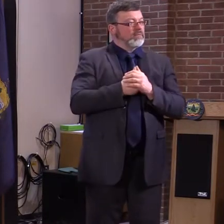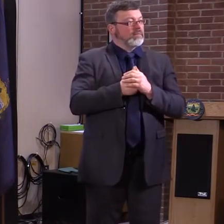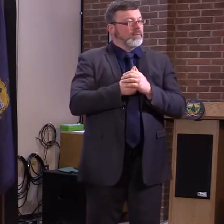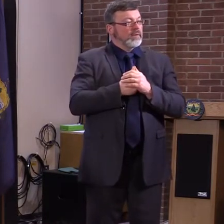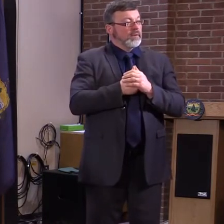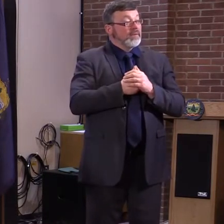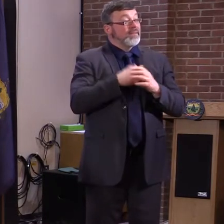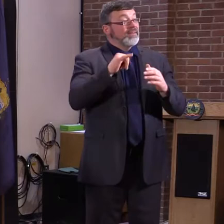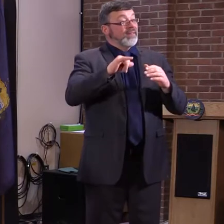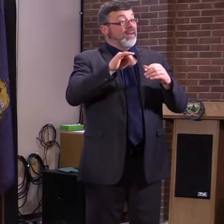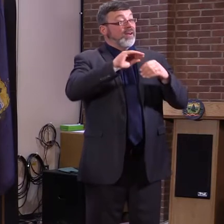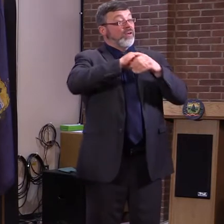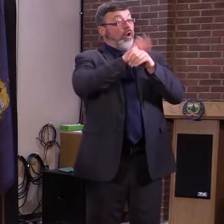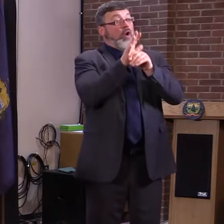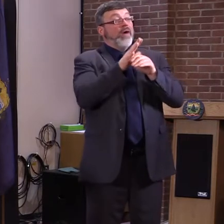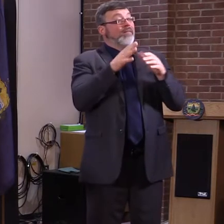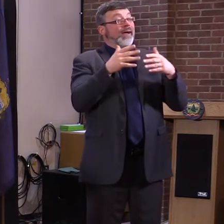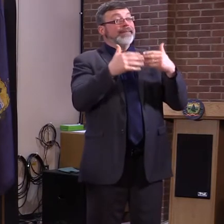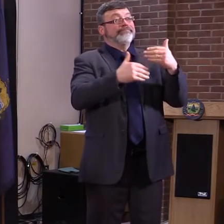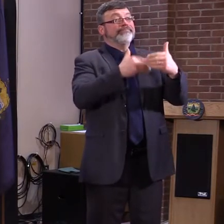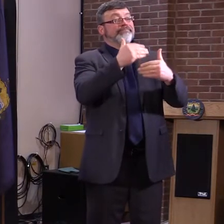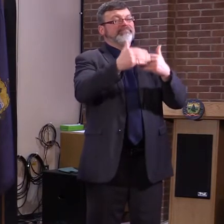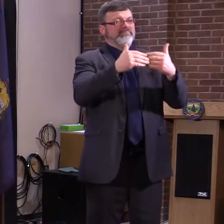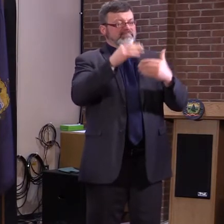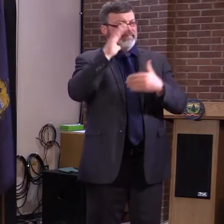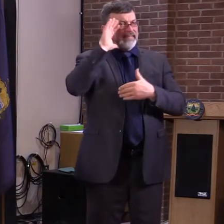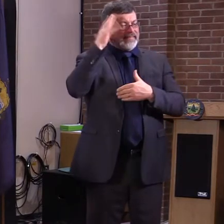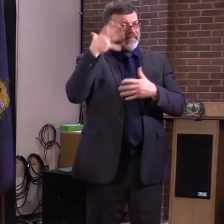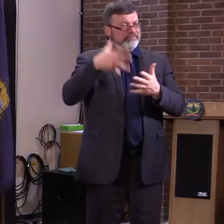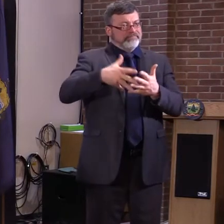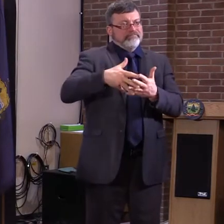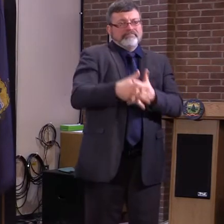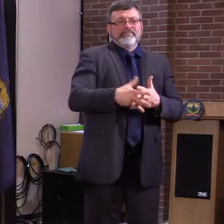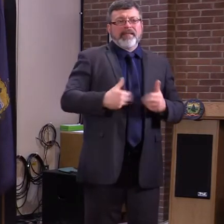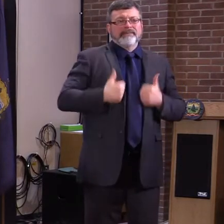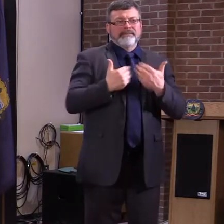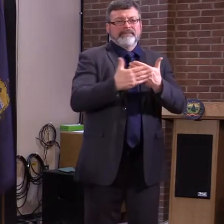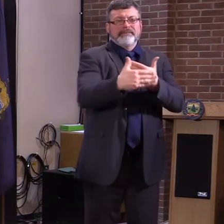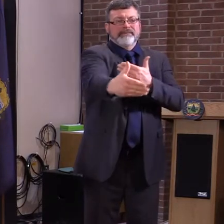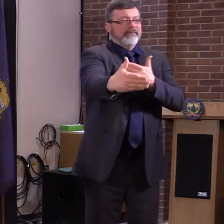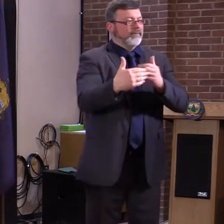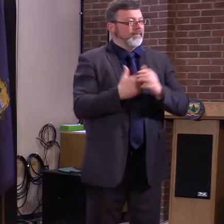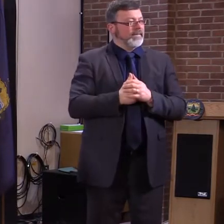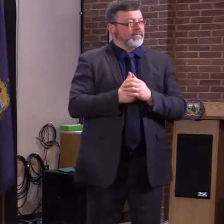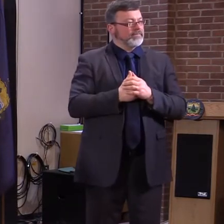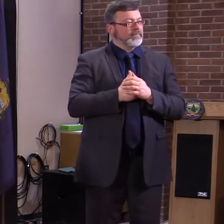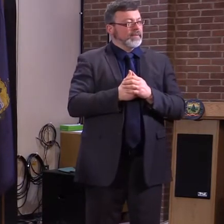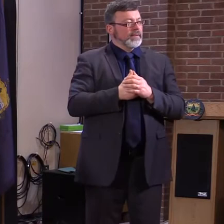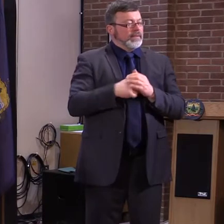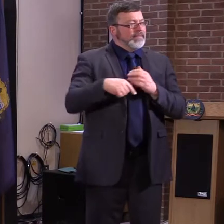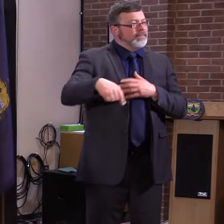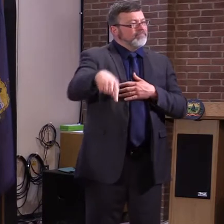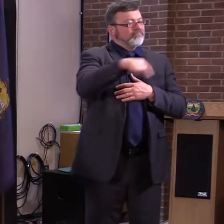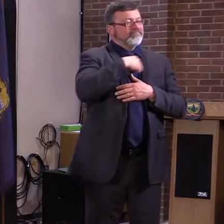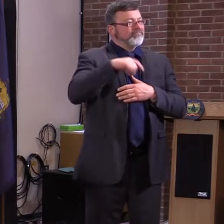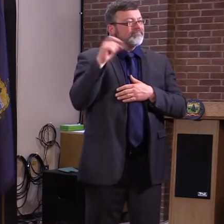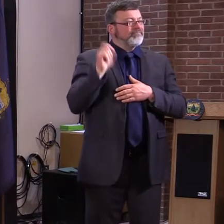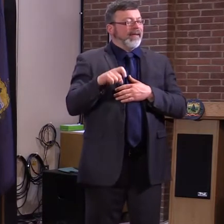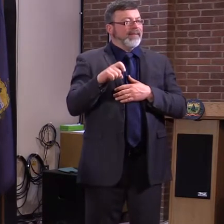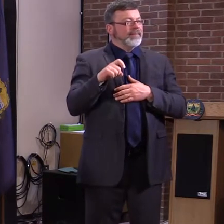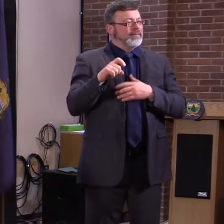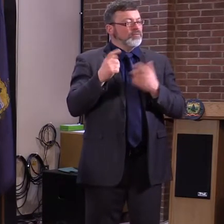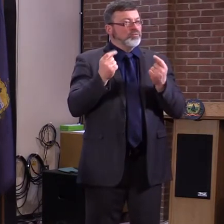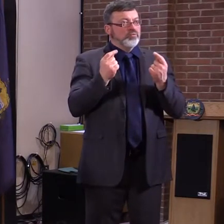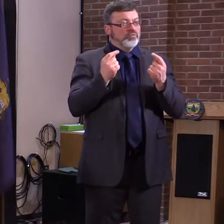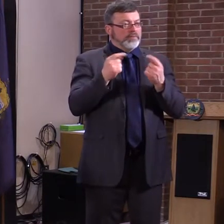cover that in more detail because we are headed in that direction, we must provide children, youth, our